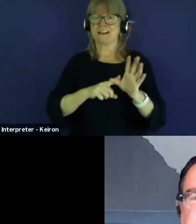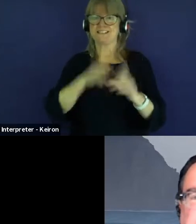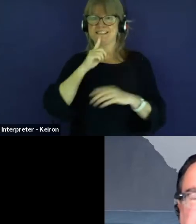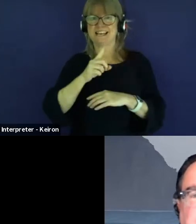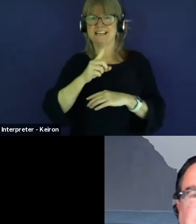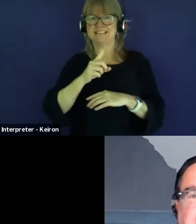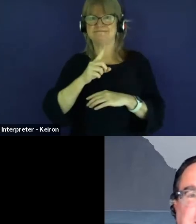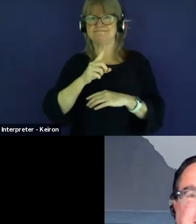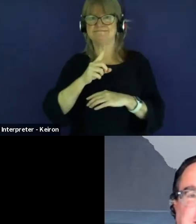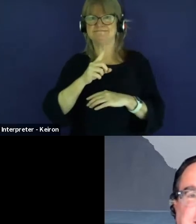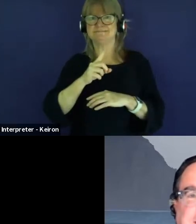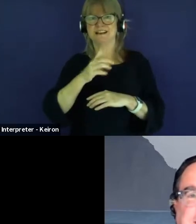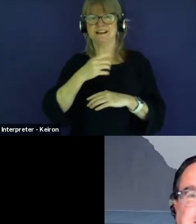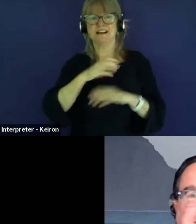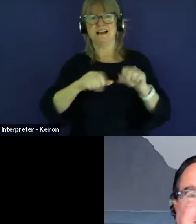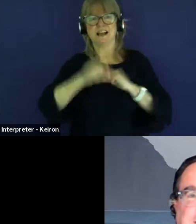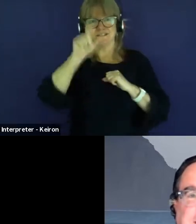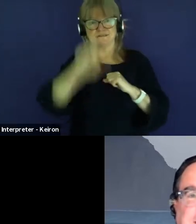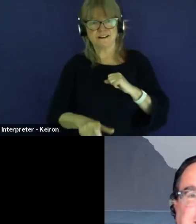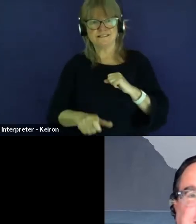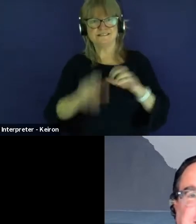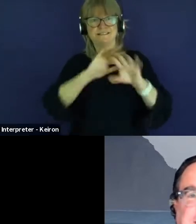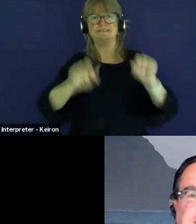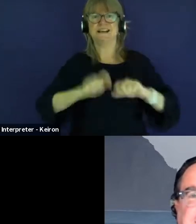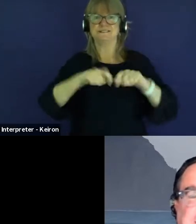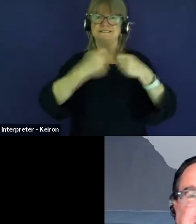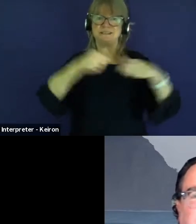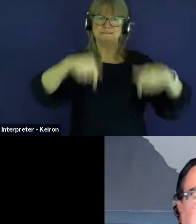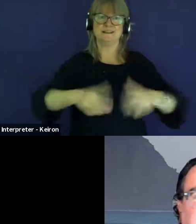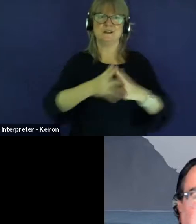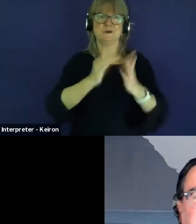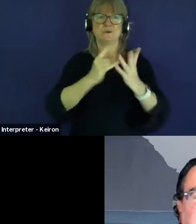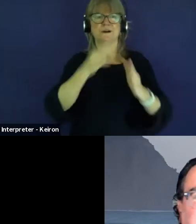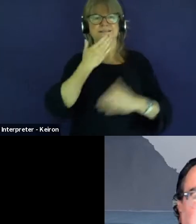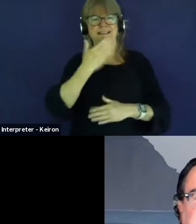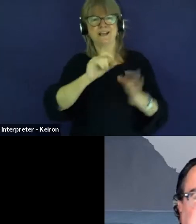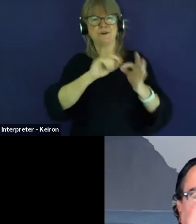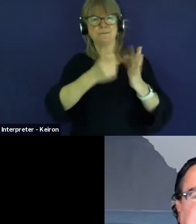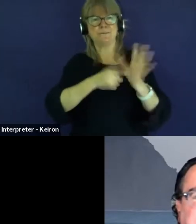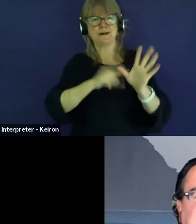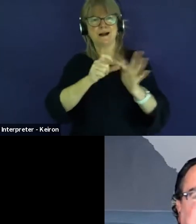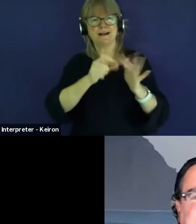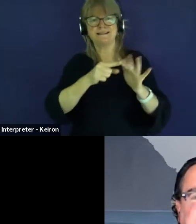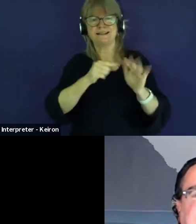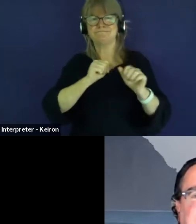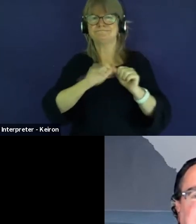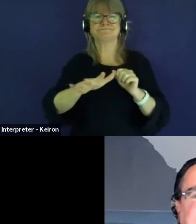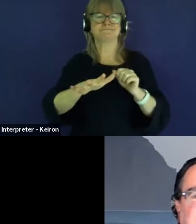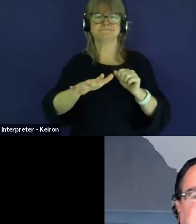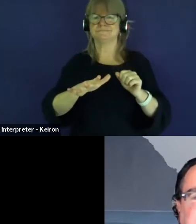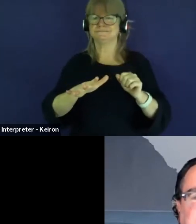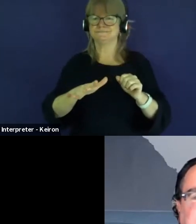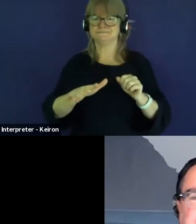On behalf of the clients and our team at Wise Employment, thank you, Brydie, for such an